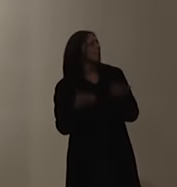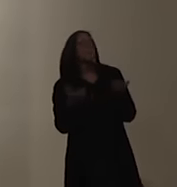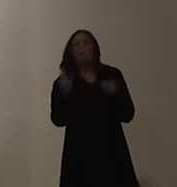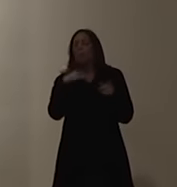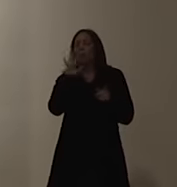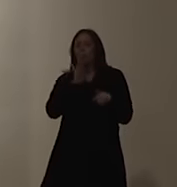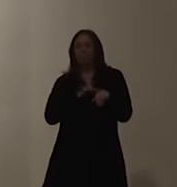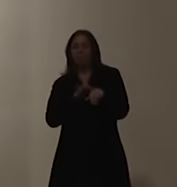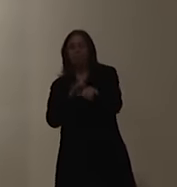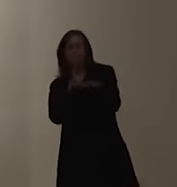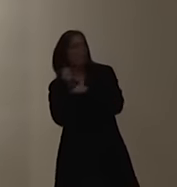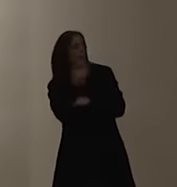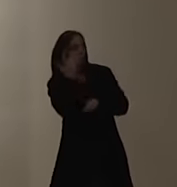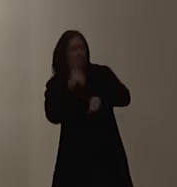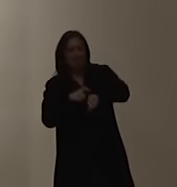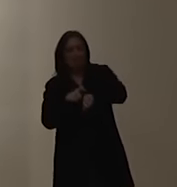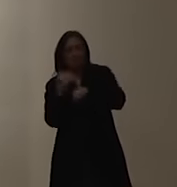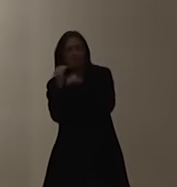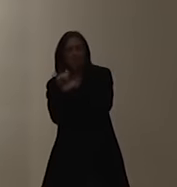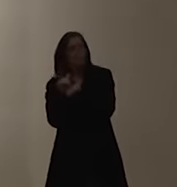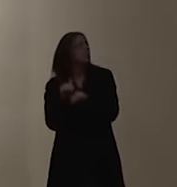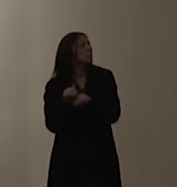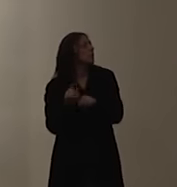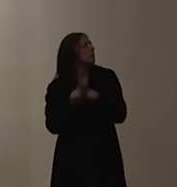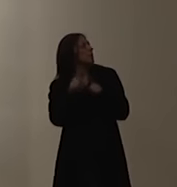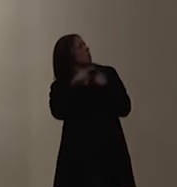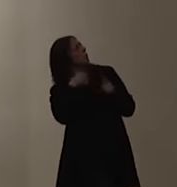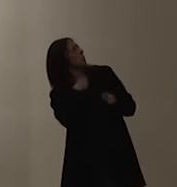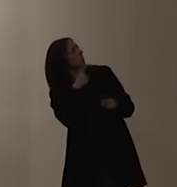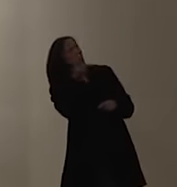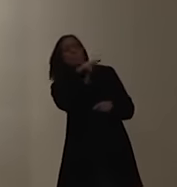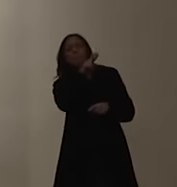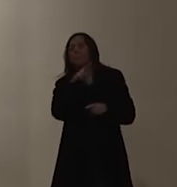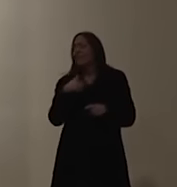and this is a bit of a, you know, cliche to